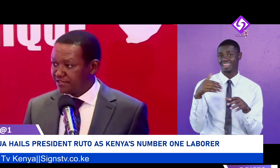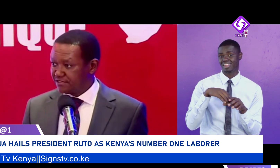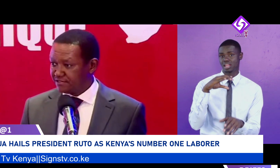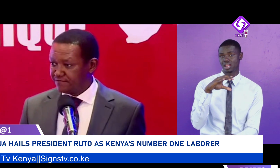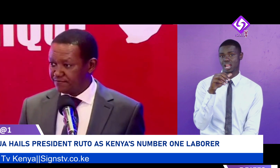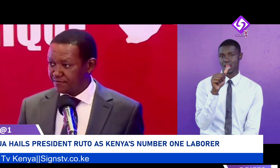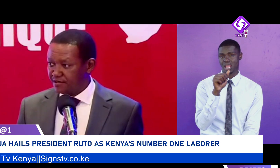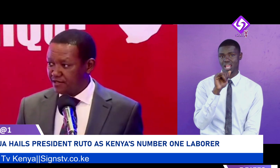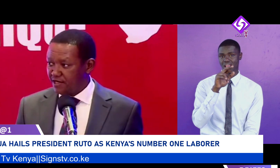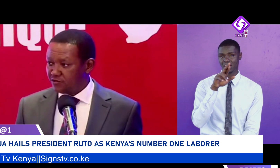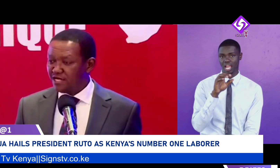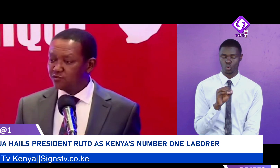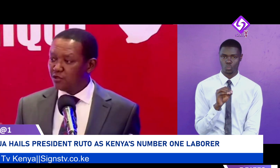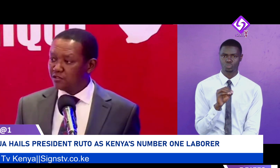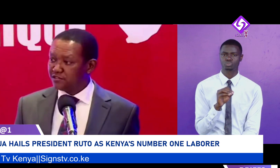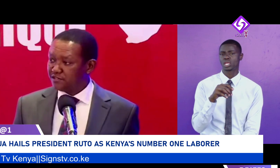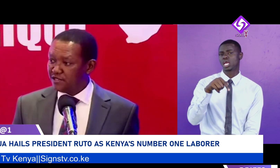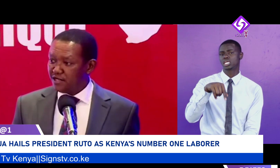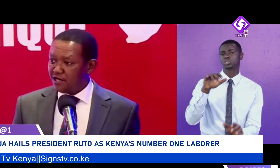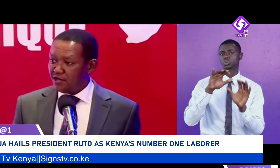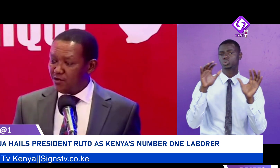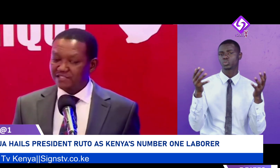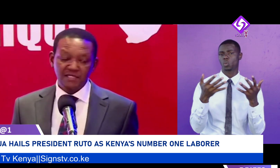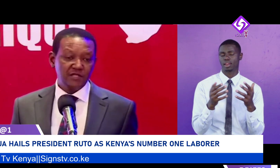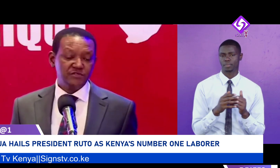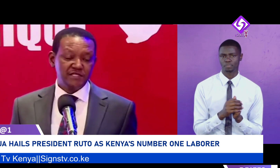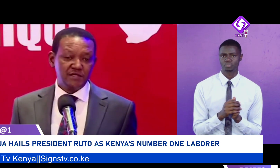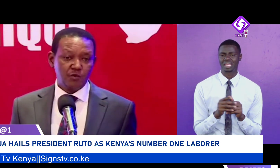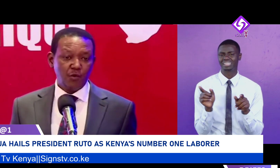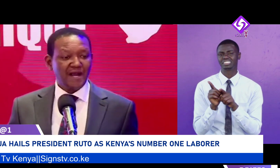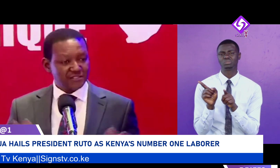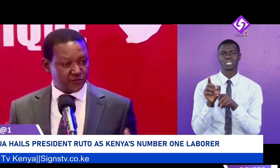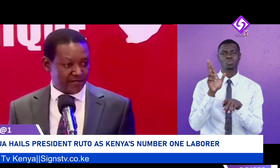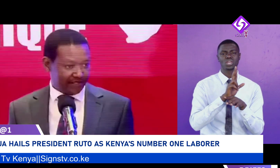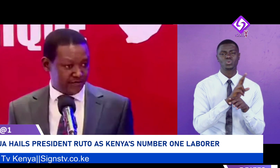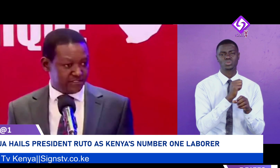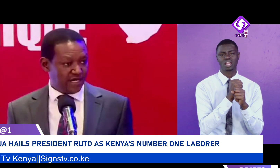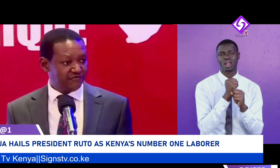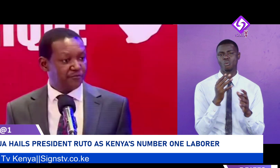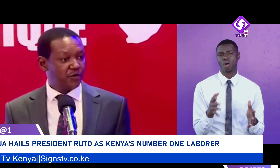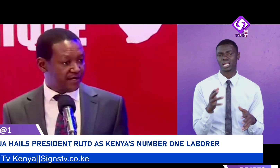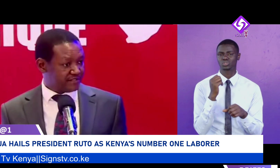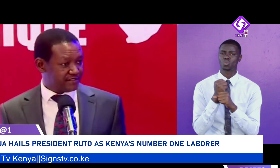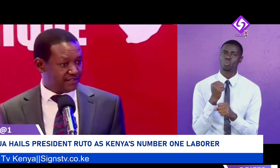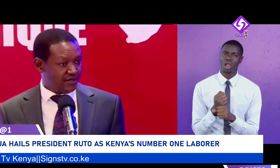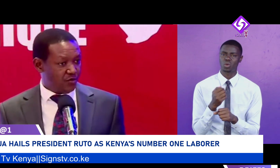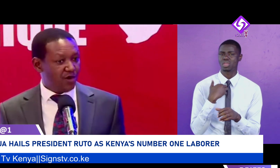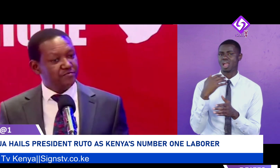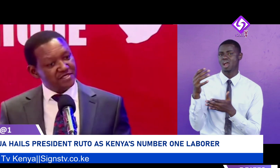places. In today's world, we are still using workers to work. We still have employers who are